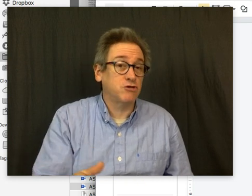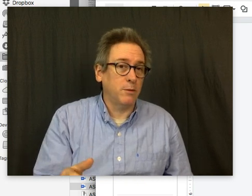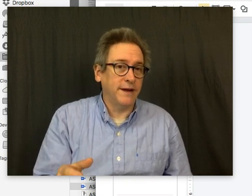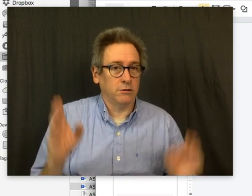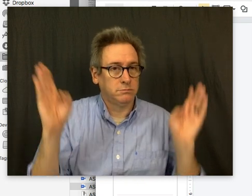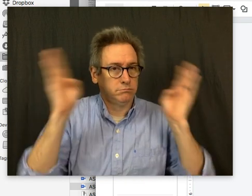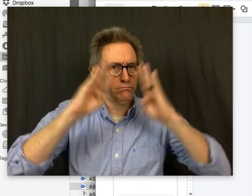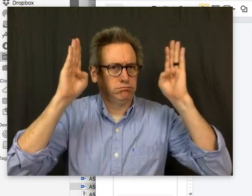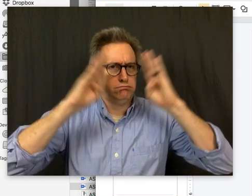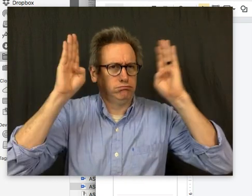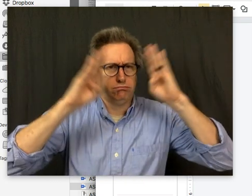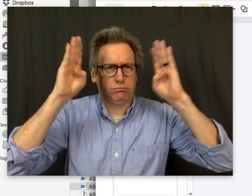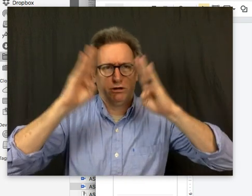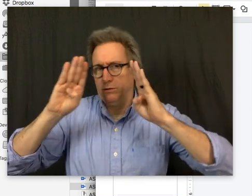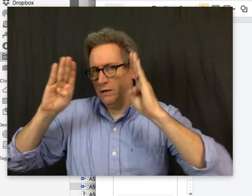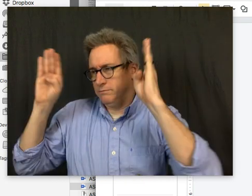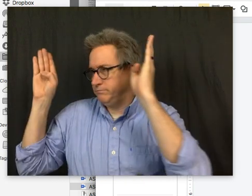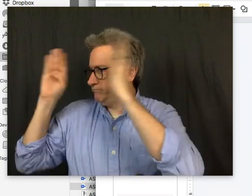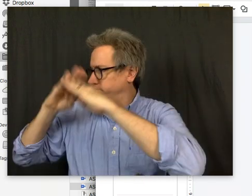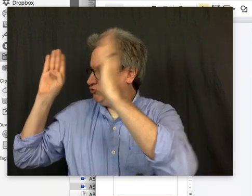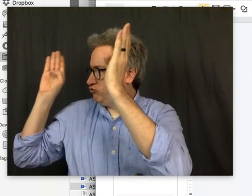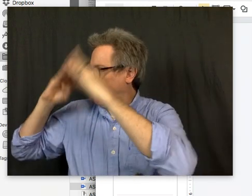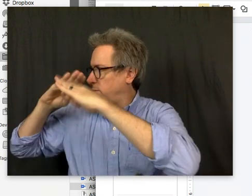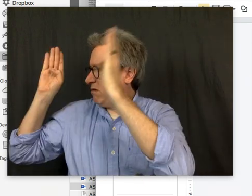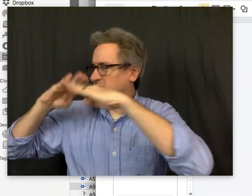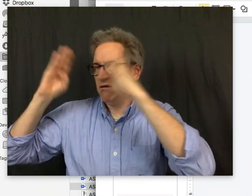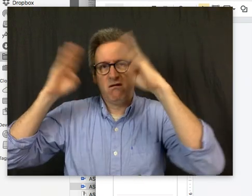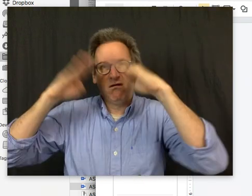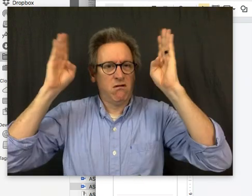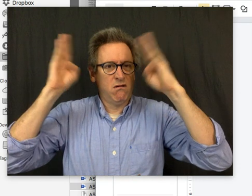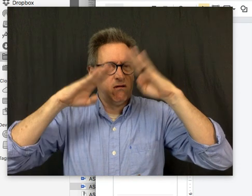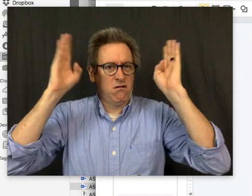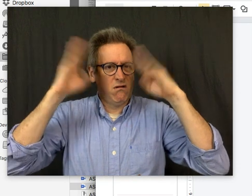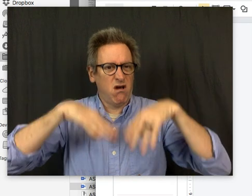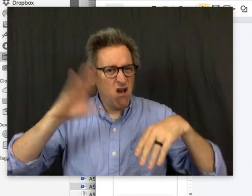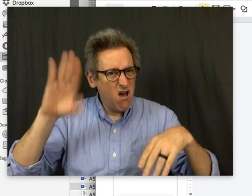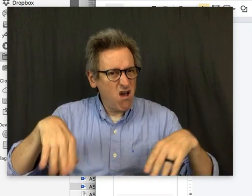Versus troublemaker. Trouble. Trouble.